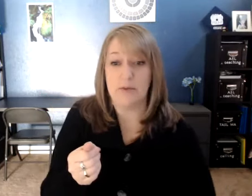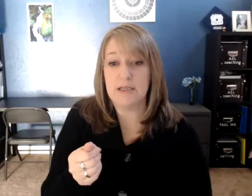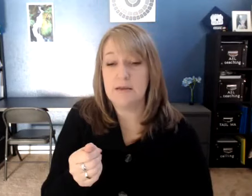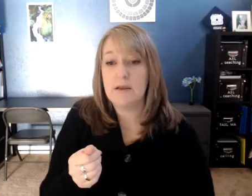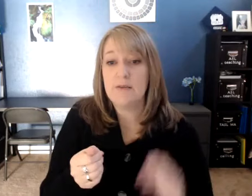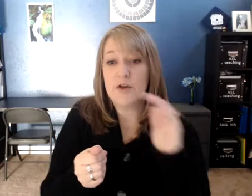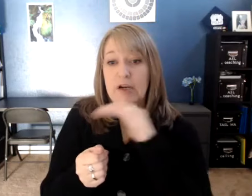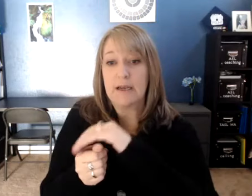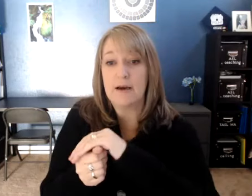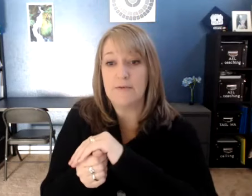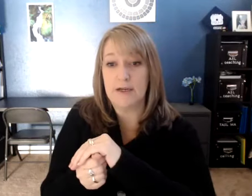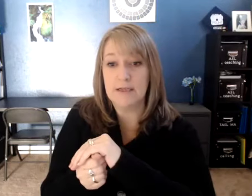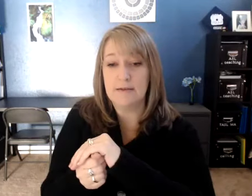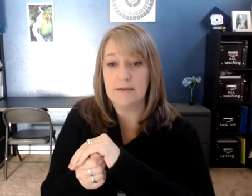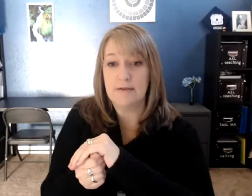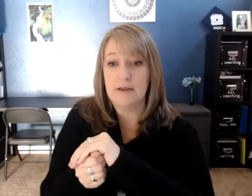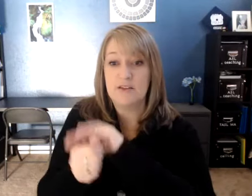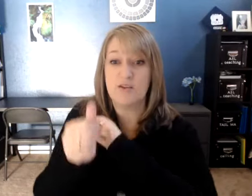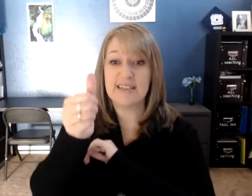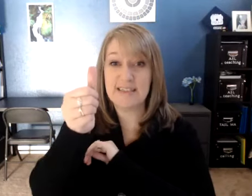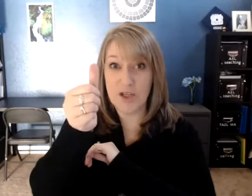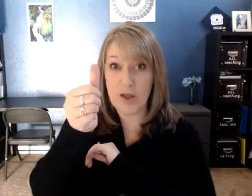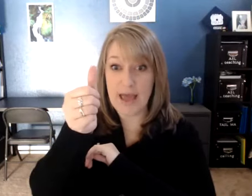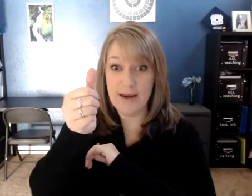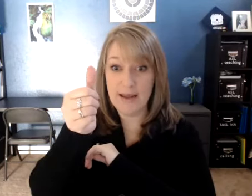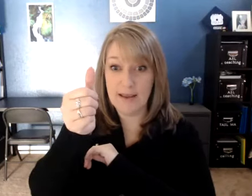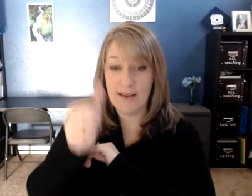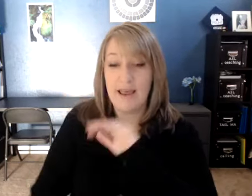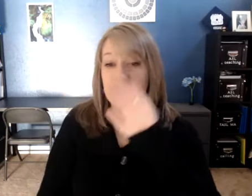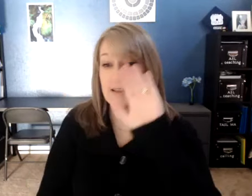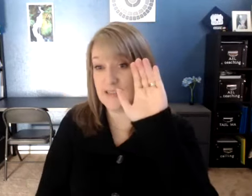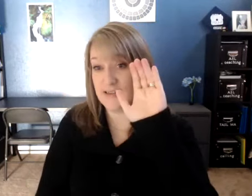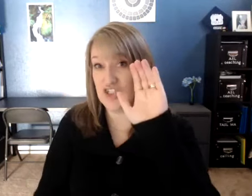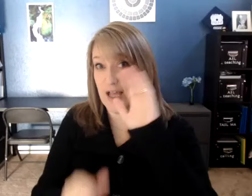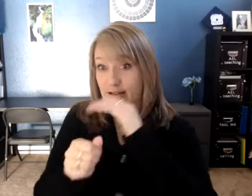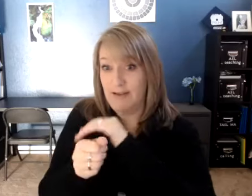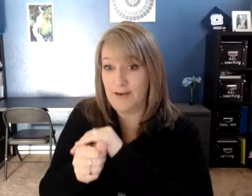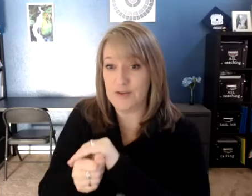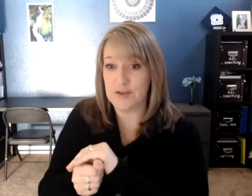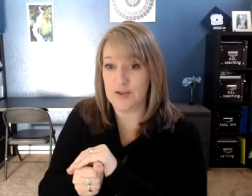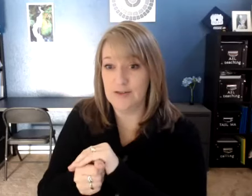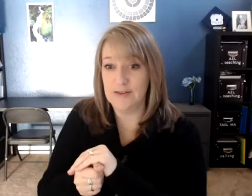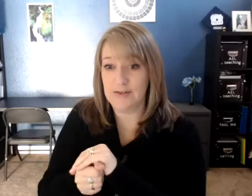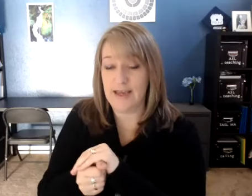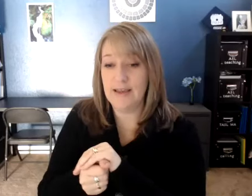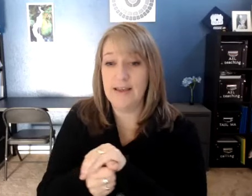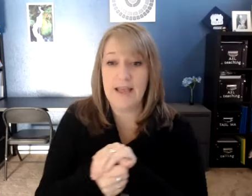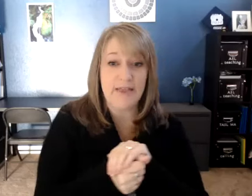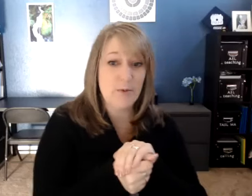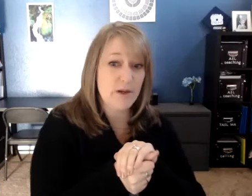sideways. Then you're going to cover it. So this is the little head, and this is the shell of your turtle, okay? And then what you